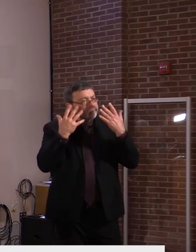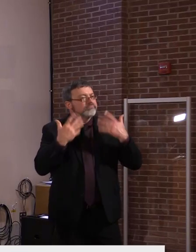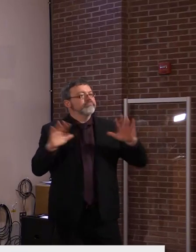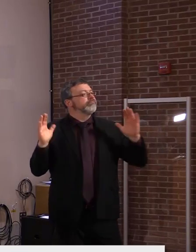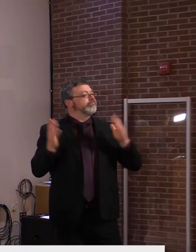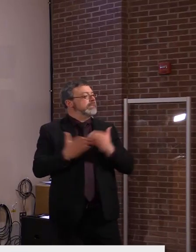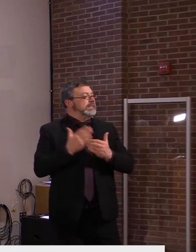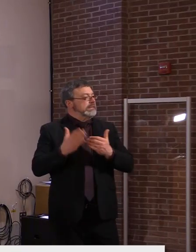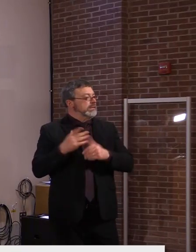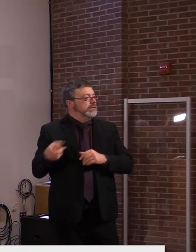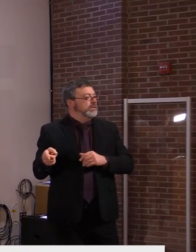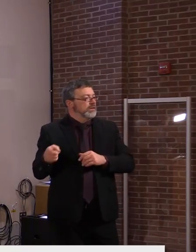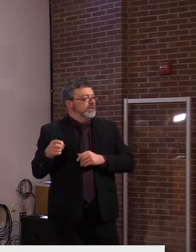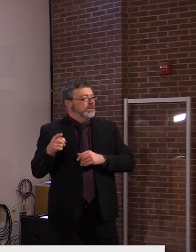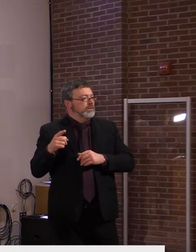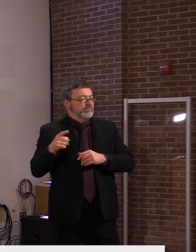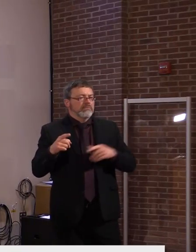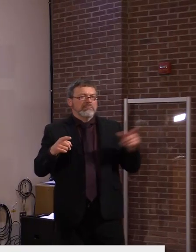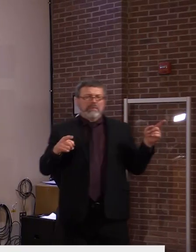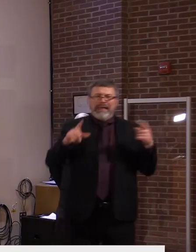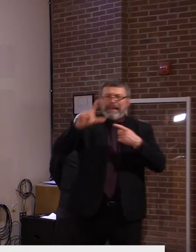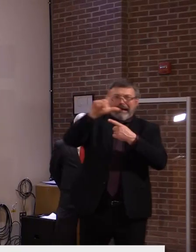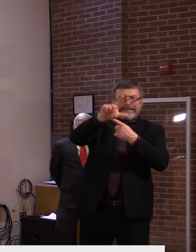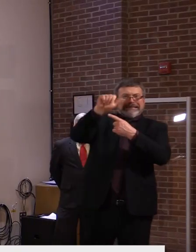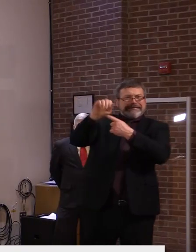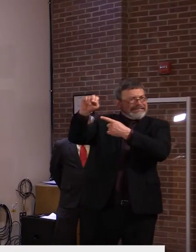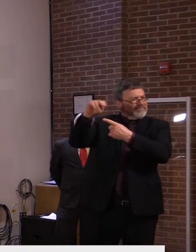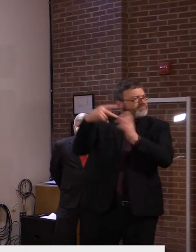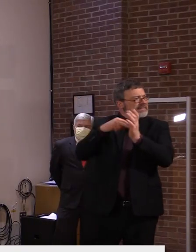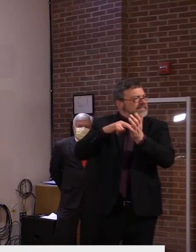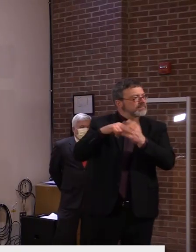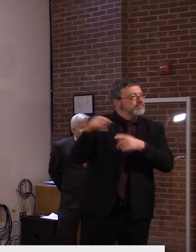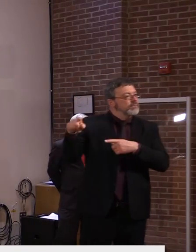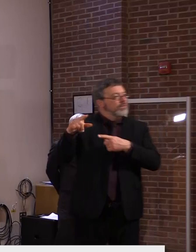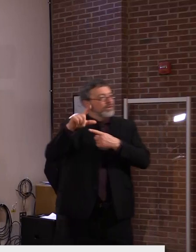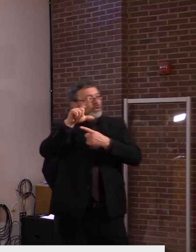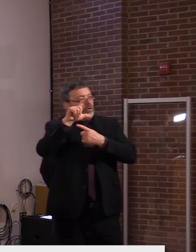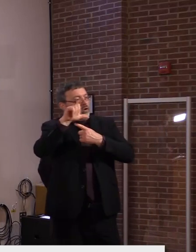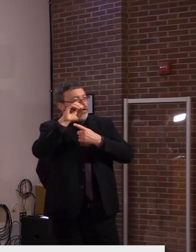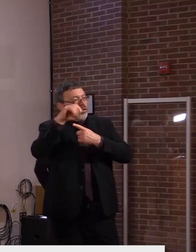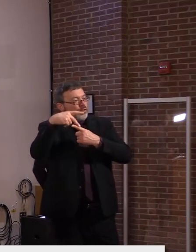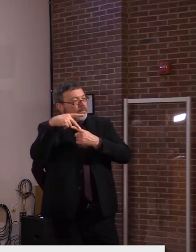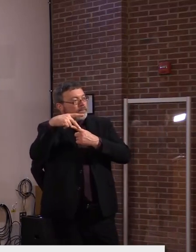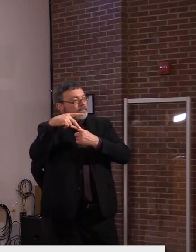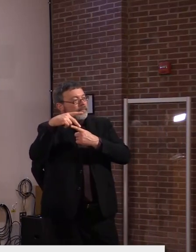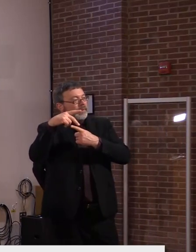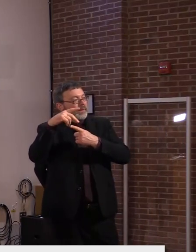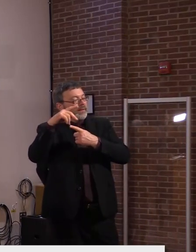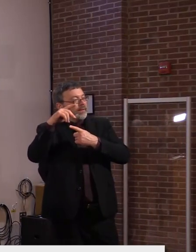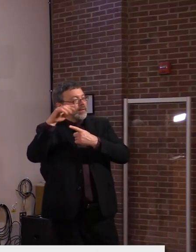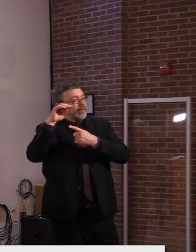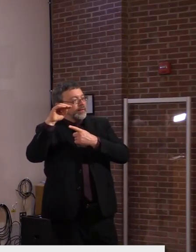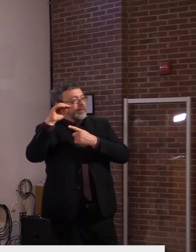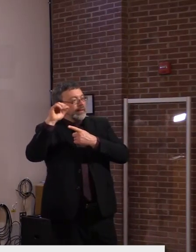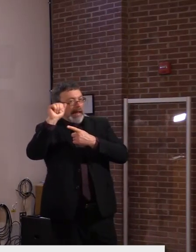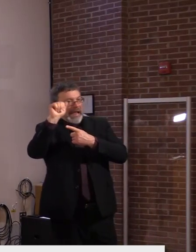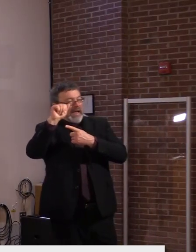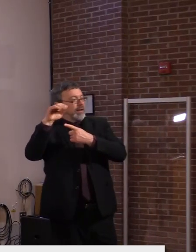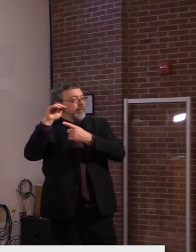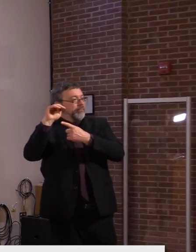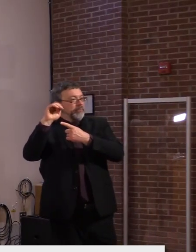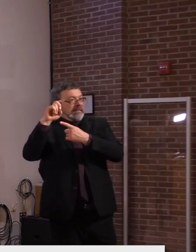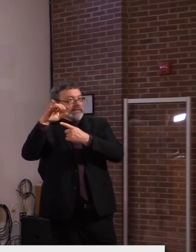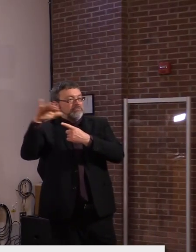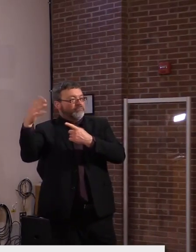LAMP stands for, it's loop-mediated isothermal amplification. But it's, again, same nasal